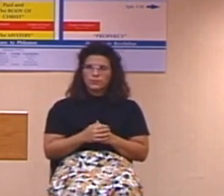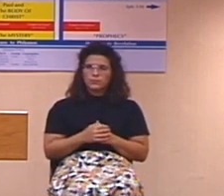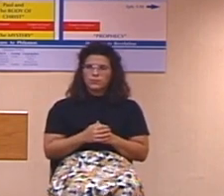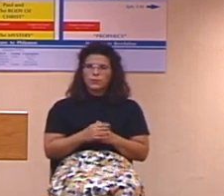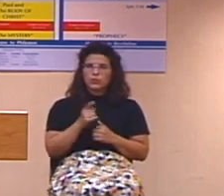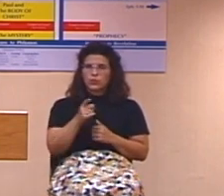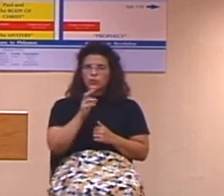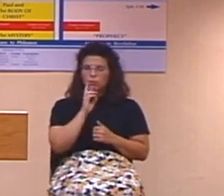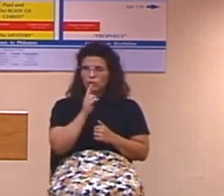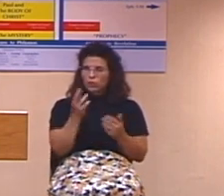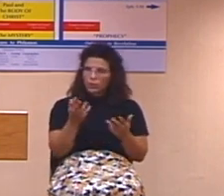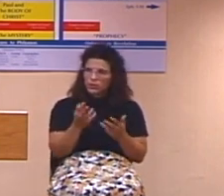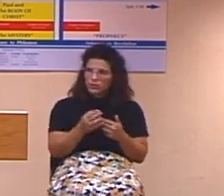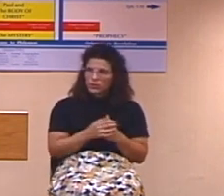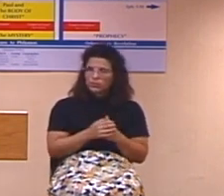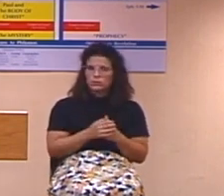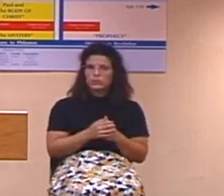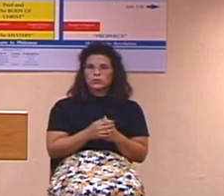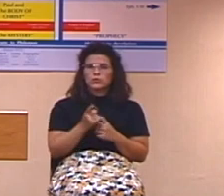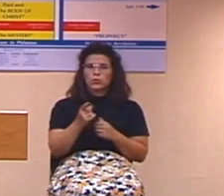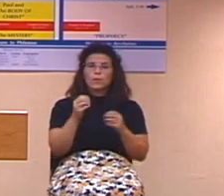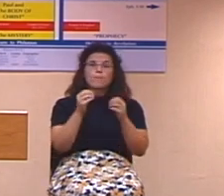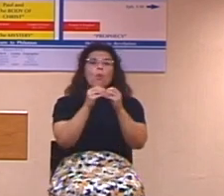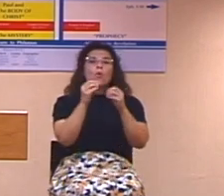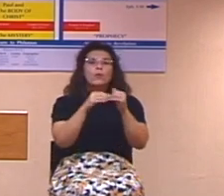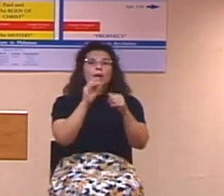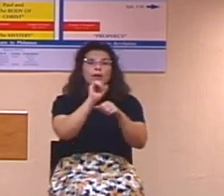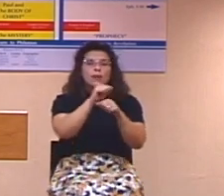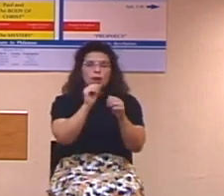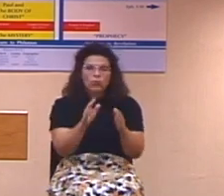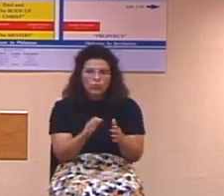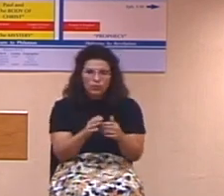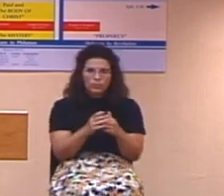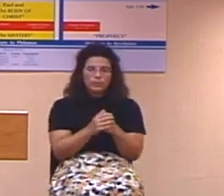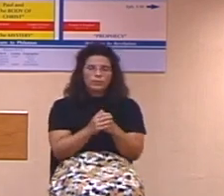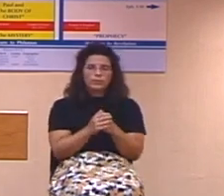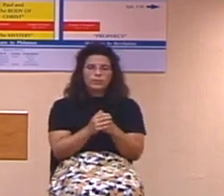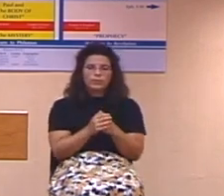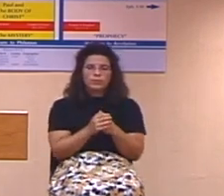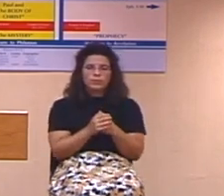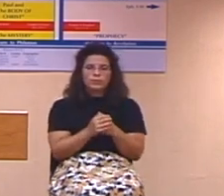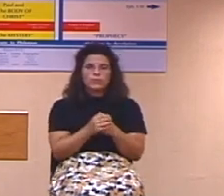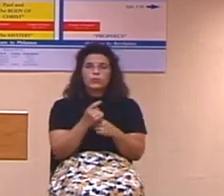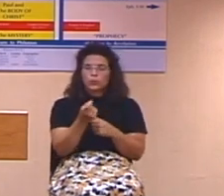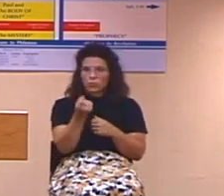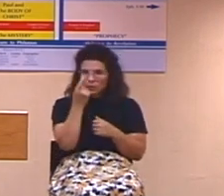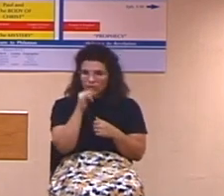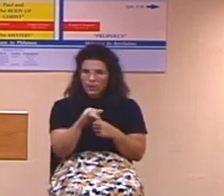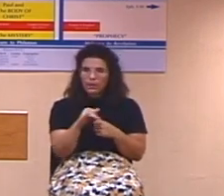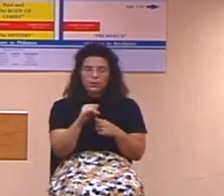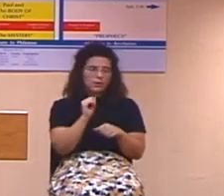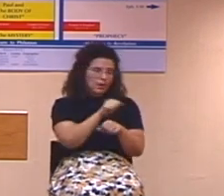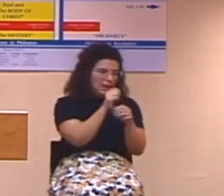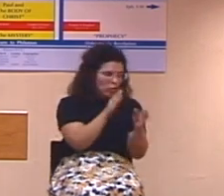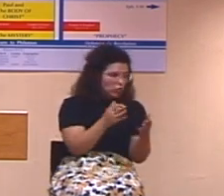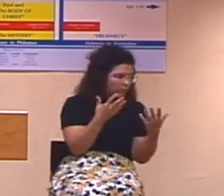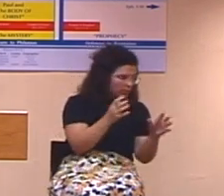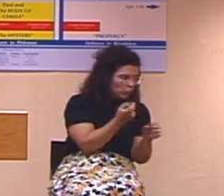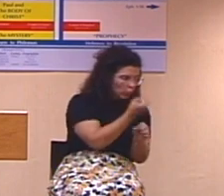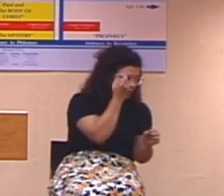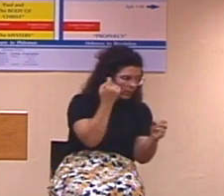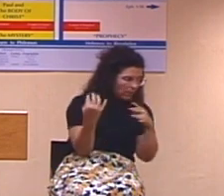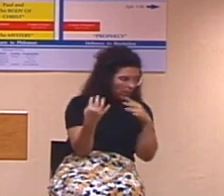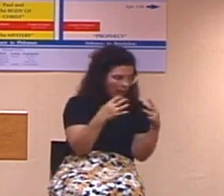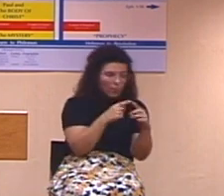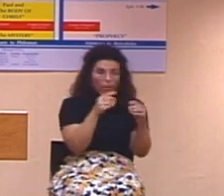You're a what? No, you are a more than conqueror. You understand that? Conquer, you go in, win the battle. But a